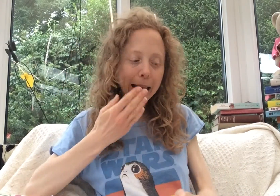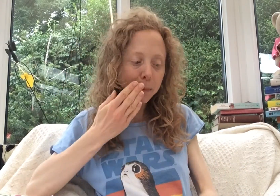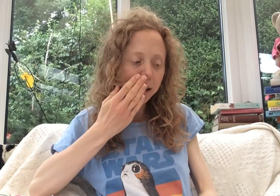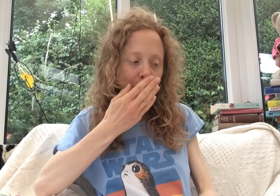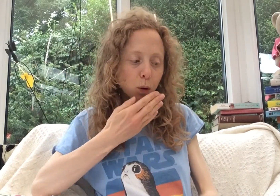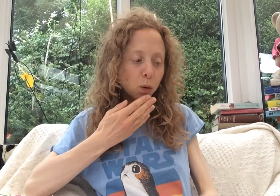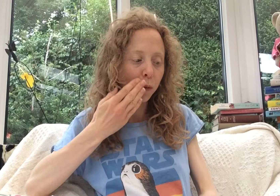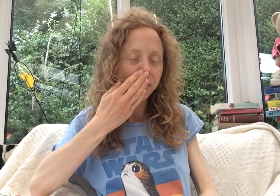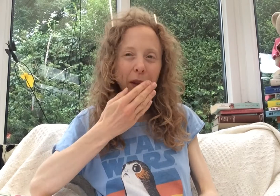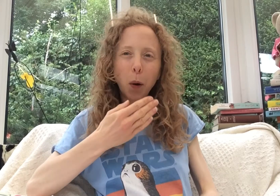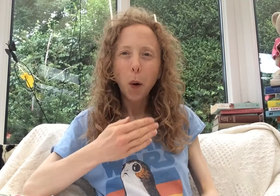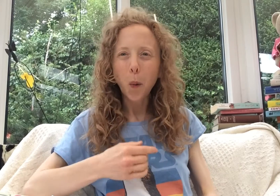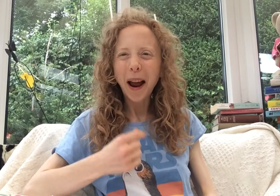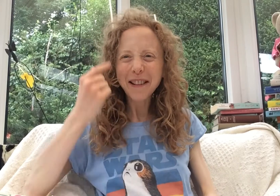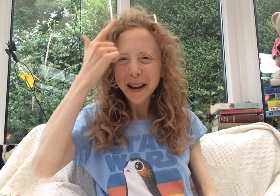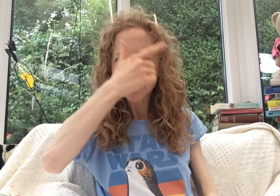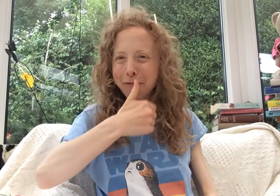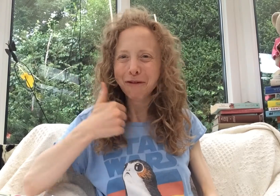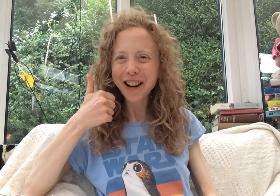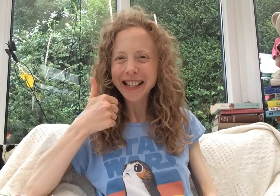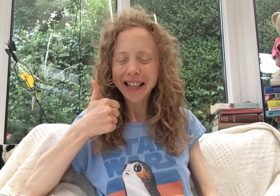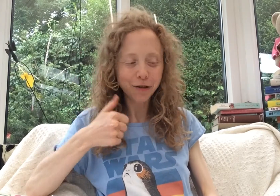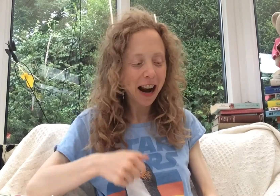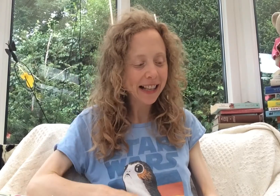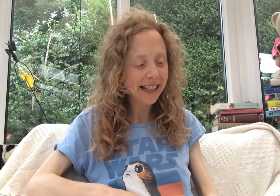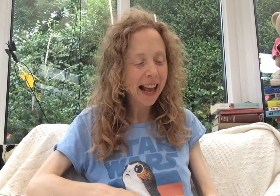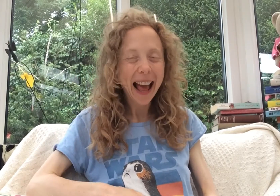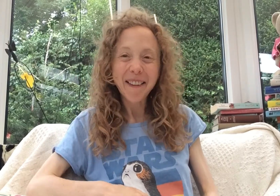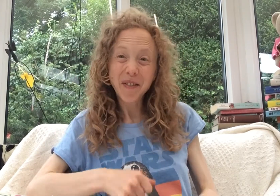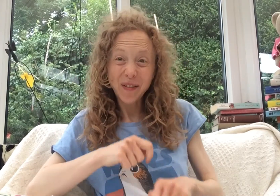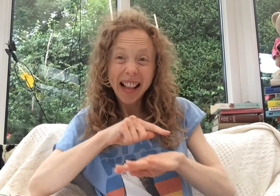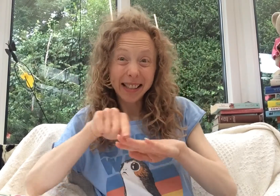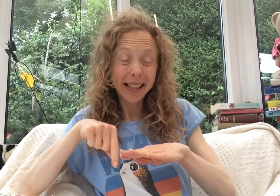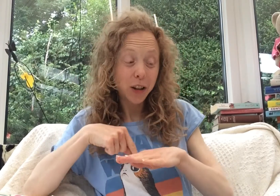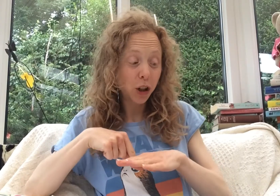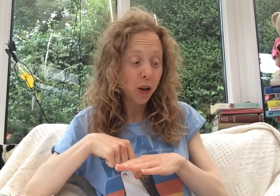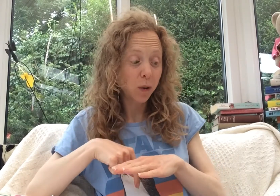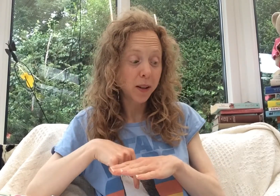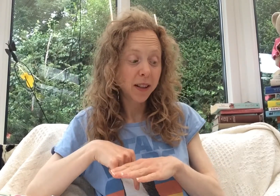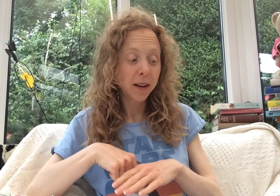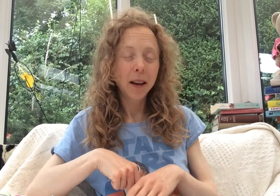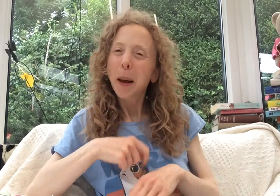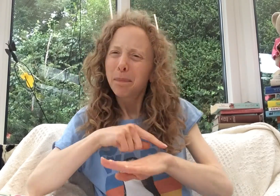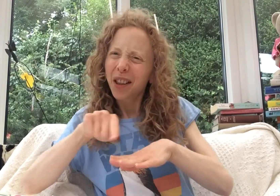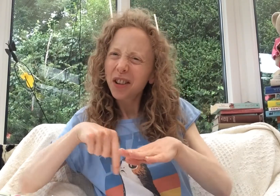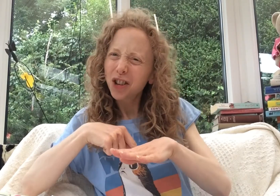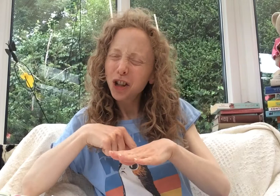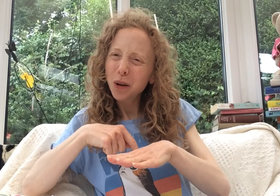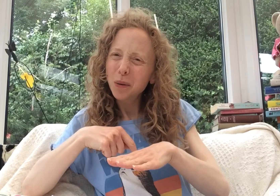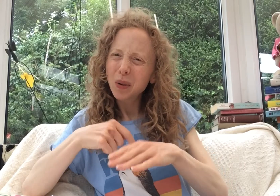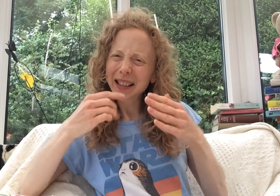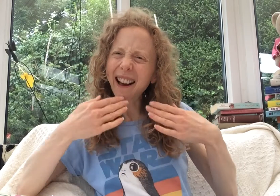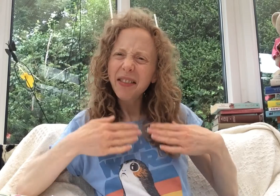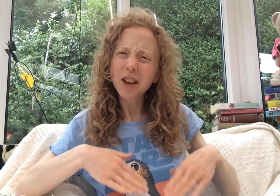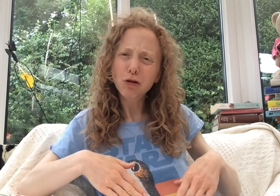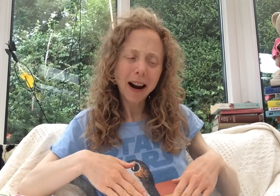to school wearing a pretty dress and fancy shoes. But the shoes and the